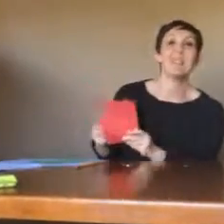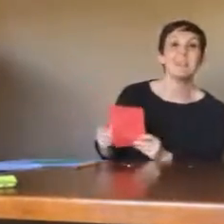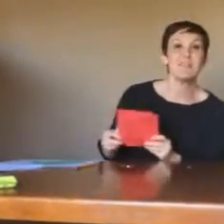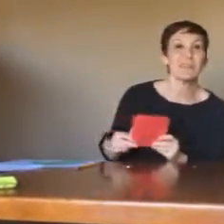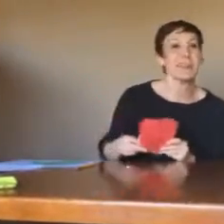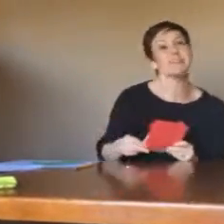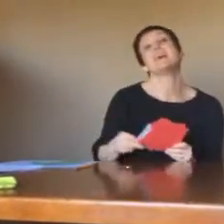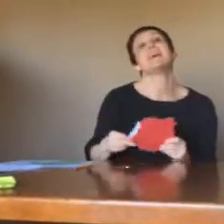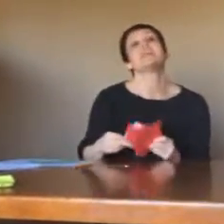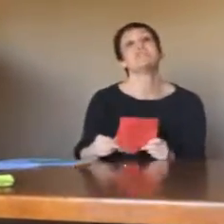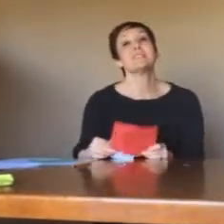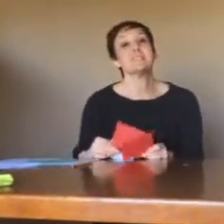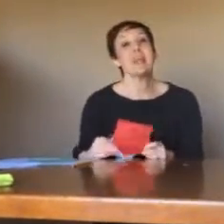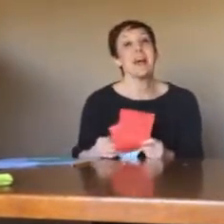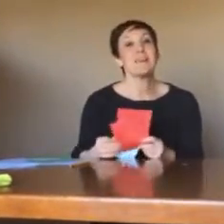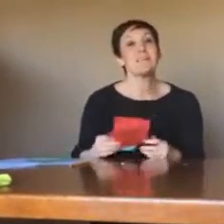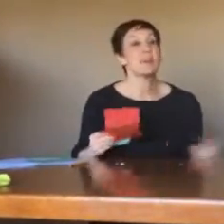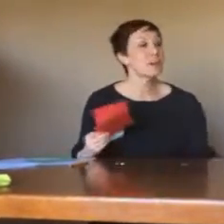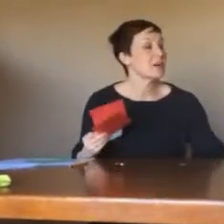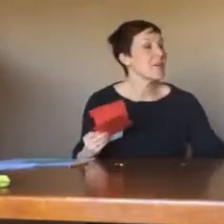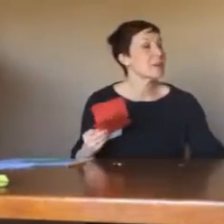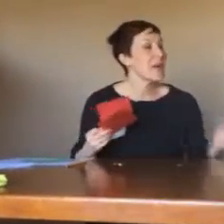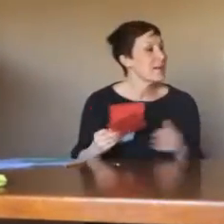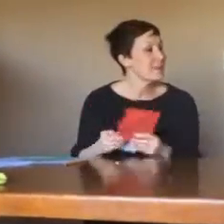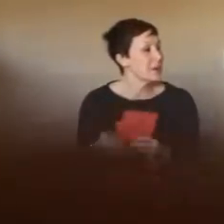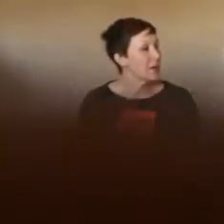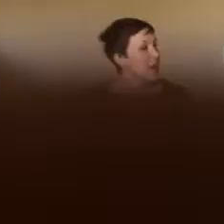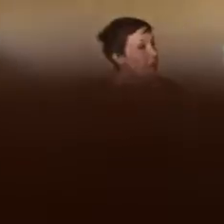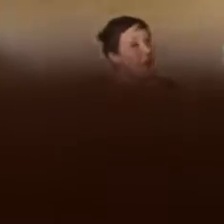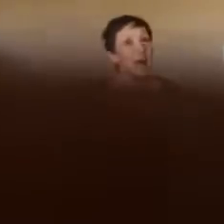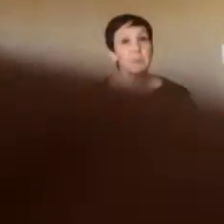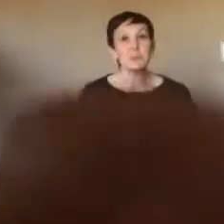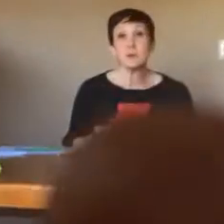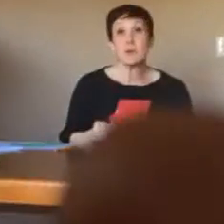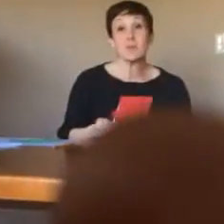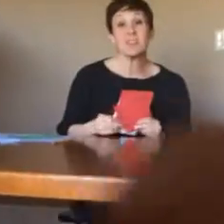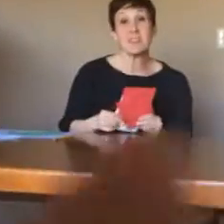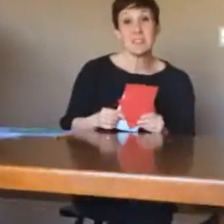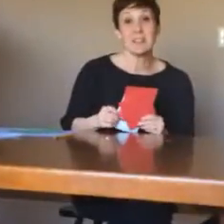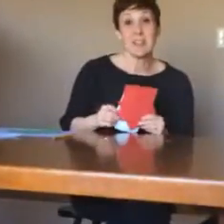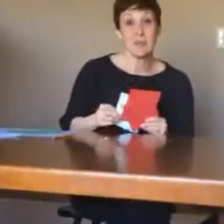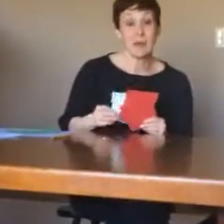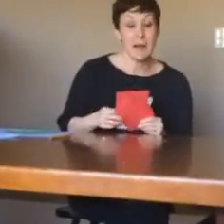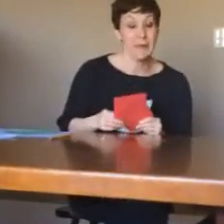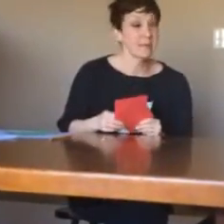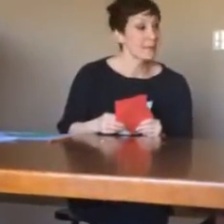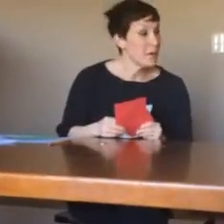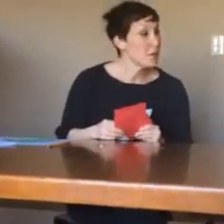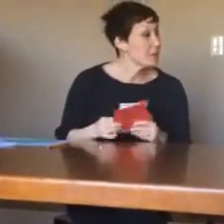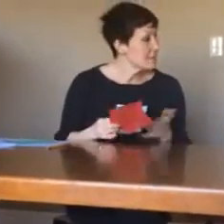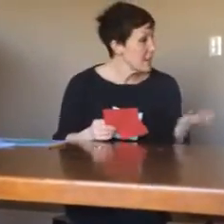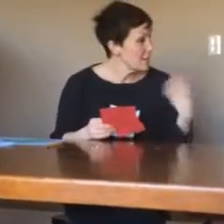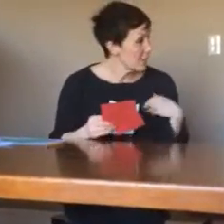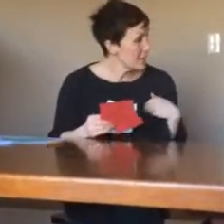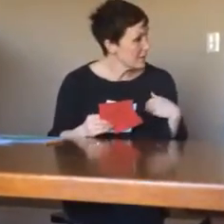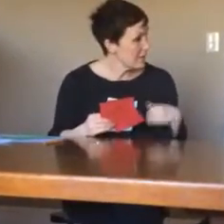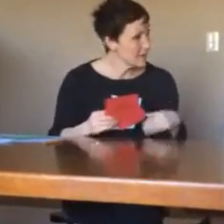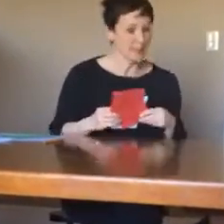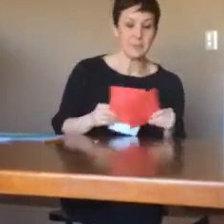hold on friend, she's going to have her, I'm going to have her do one where she doesn't get it correct. So this time don't get it correct, do